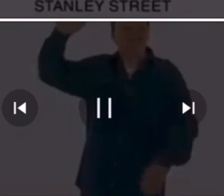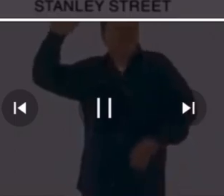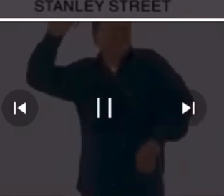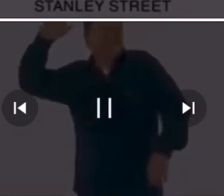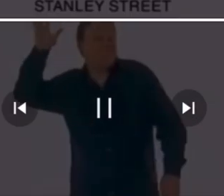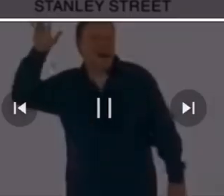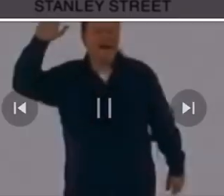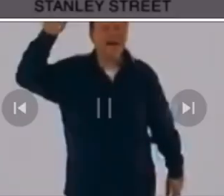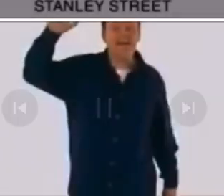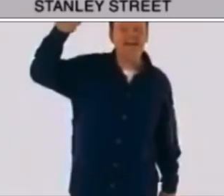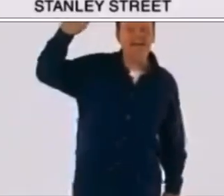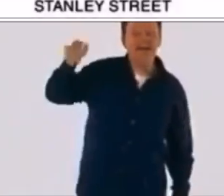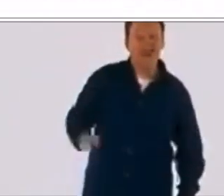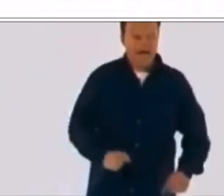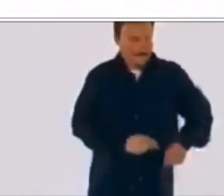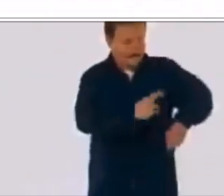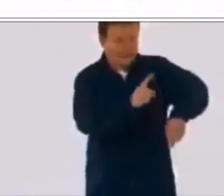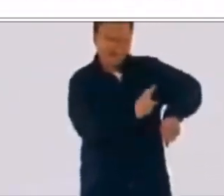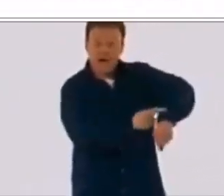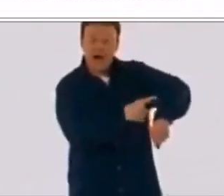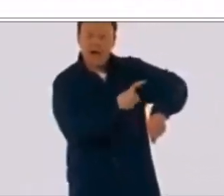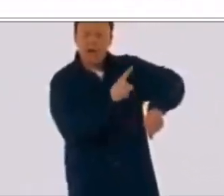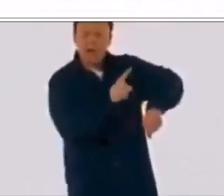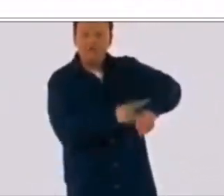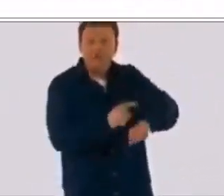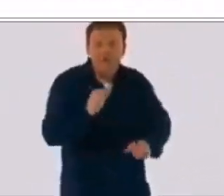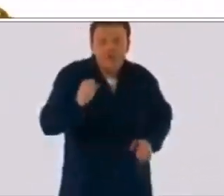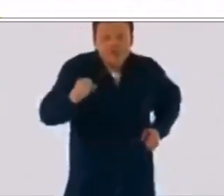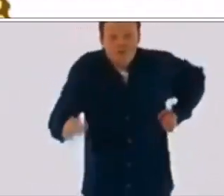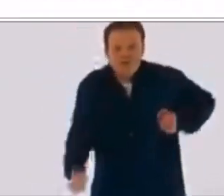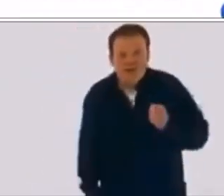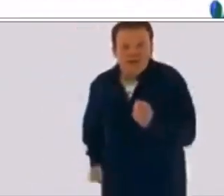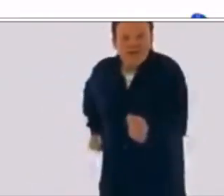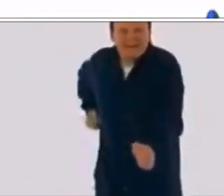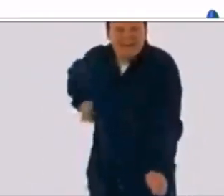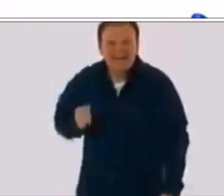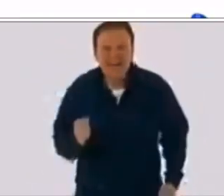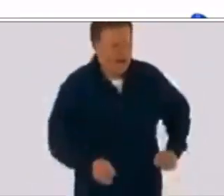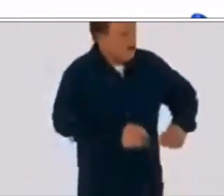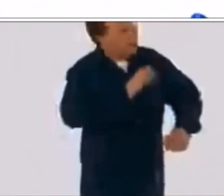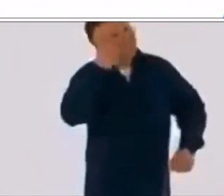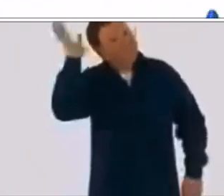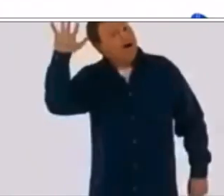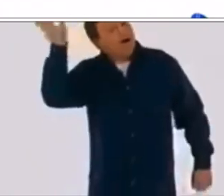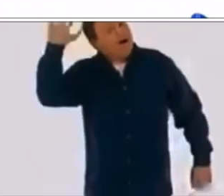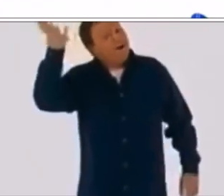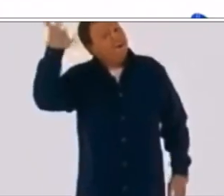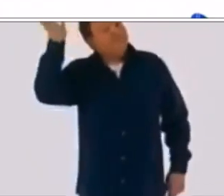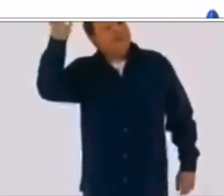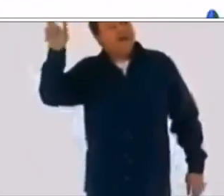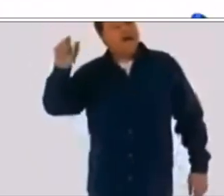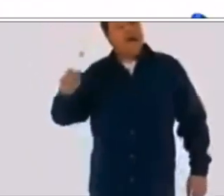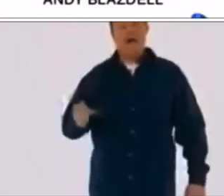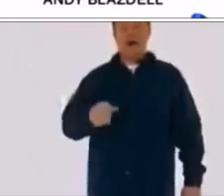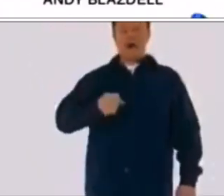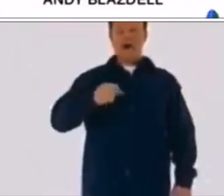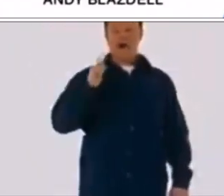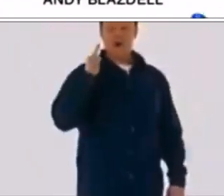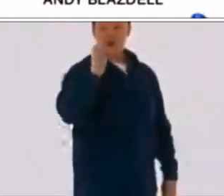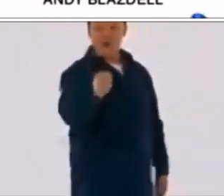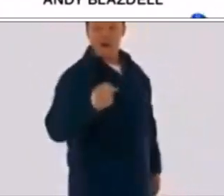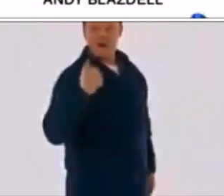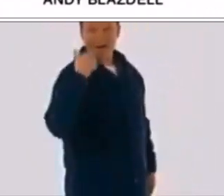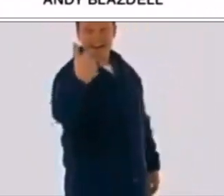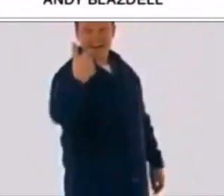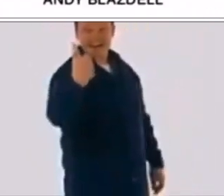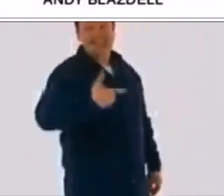We worked hard today. Do you remember which mouse tool we used to tighten the loose bolts on the handy-dandy machine?